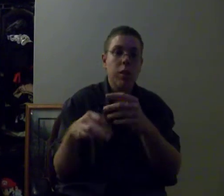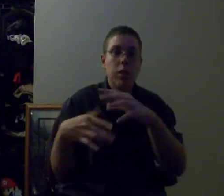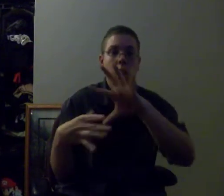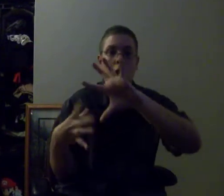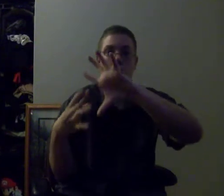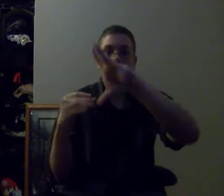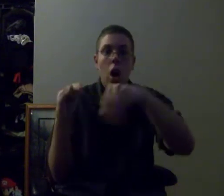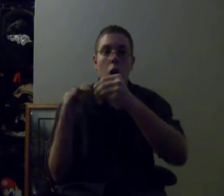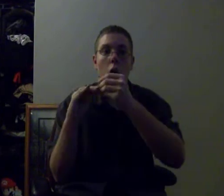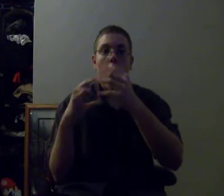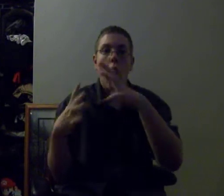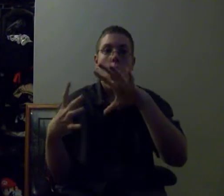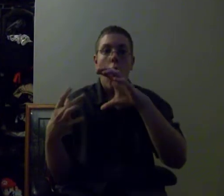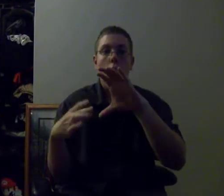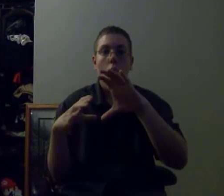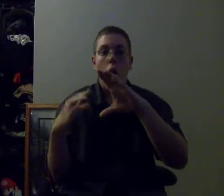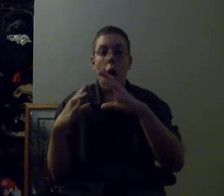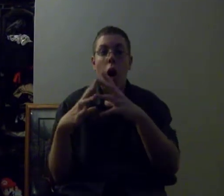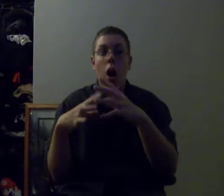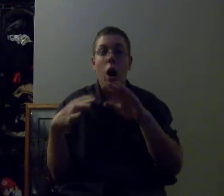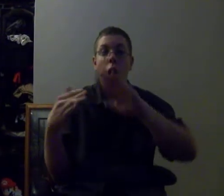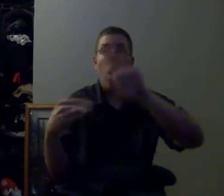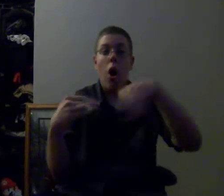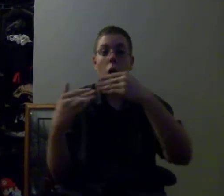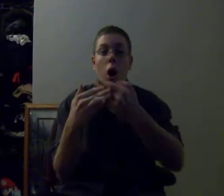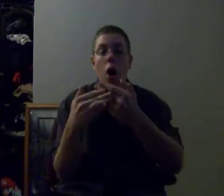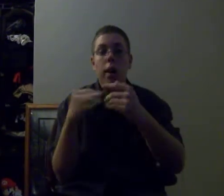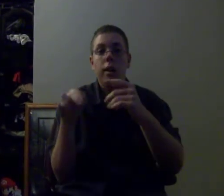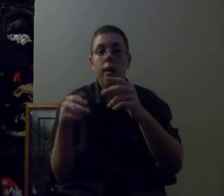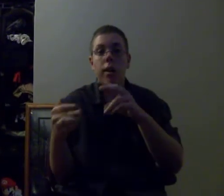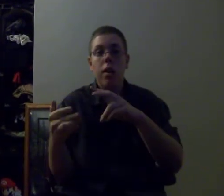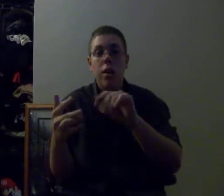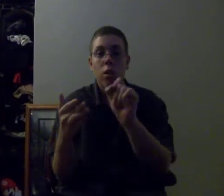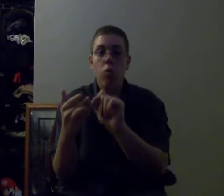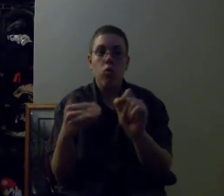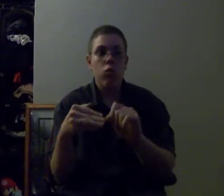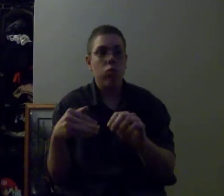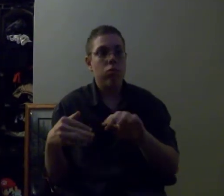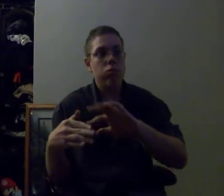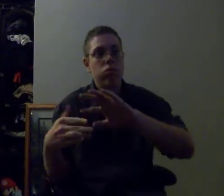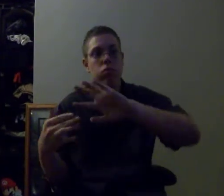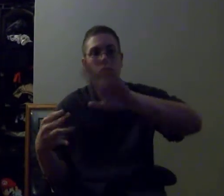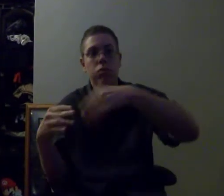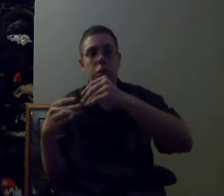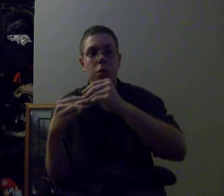will. Certainly not like a master's thesis, but it's a start. So students are